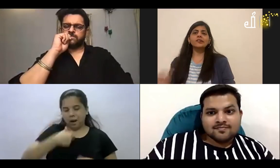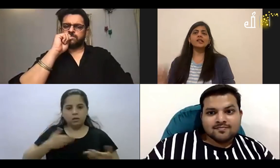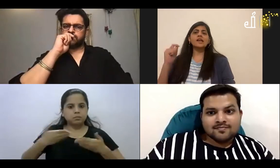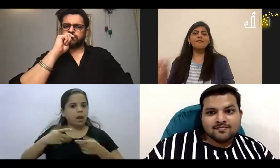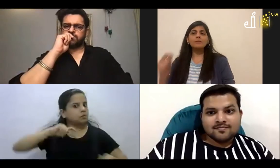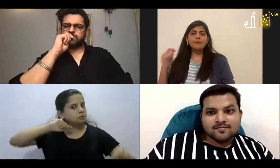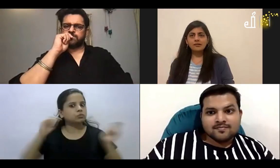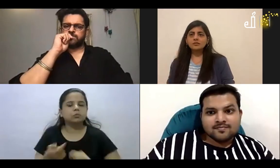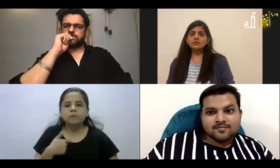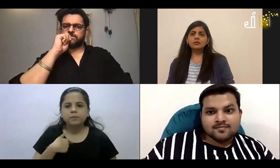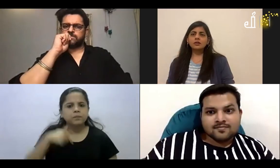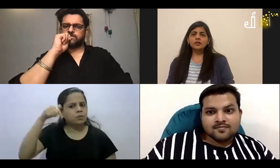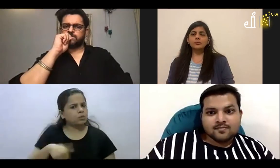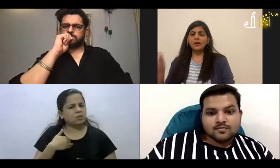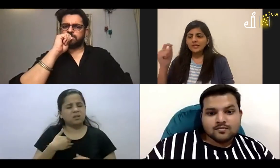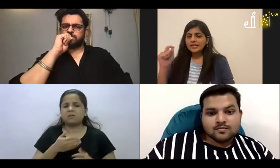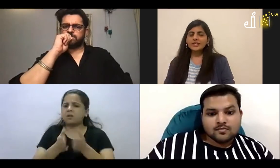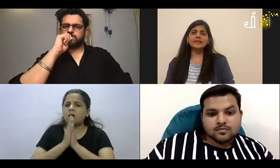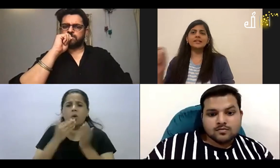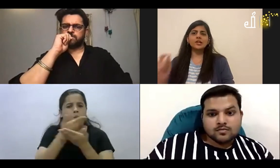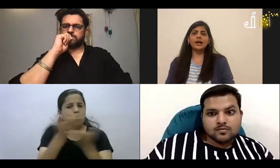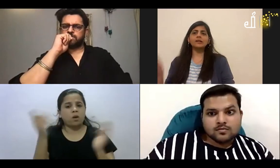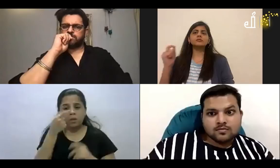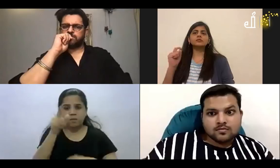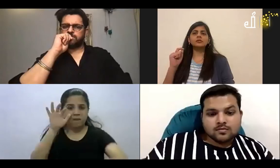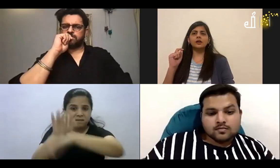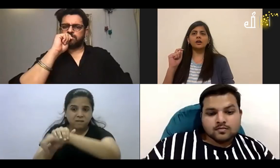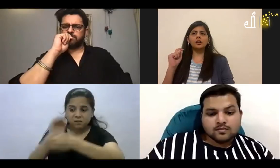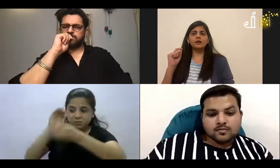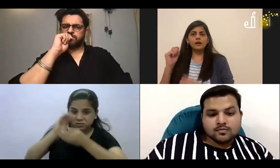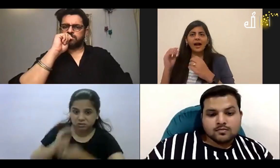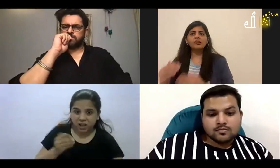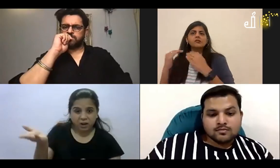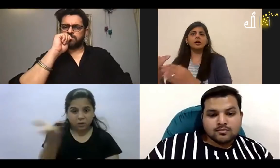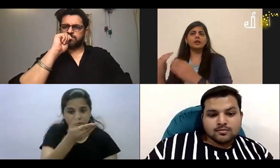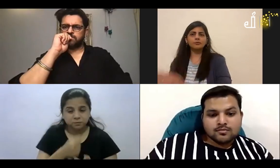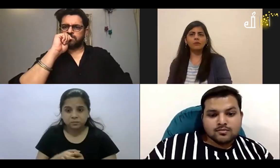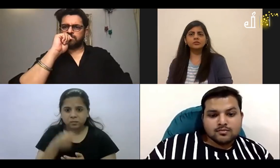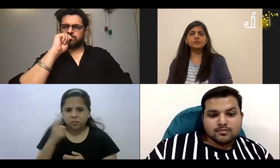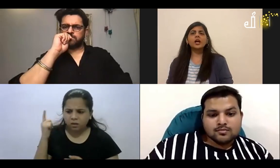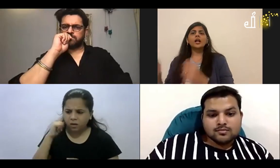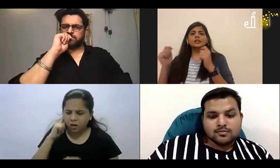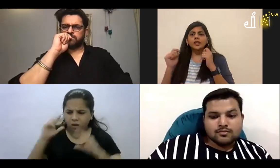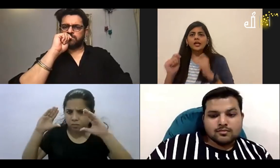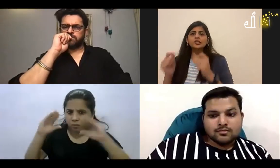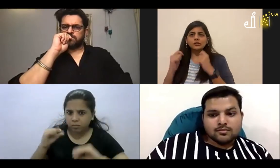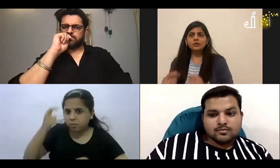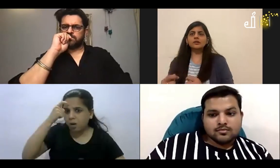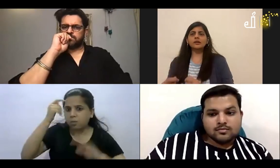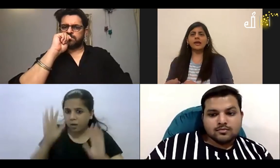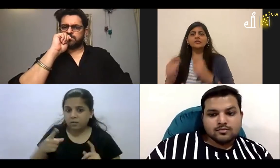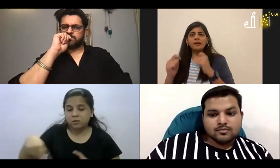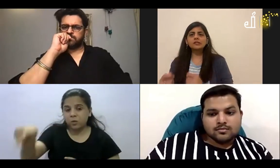I encourage every parent that when they detect their child having hearing problem, they